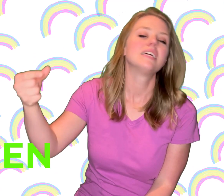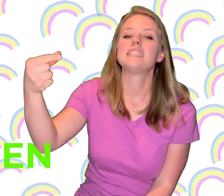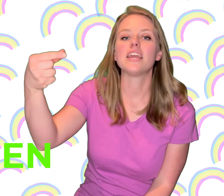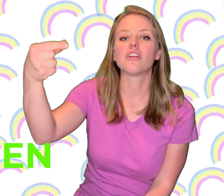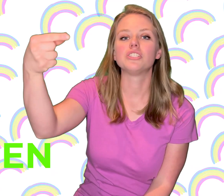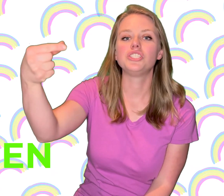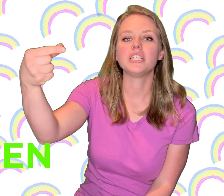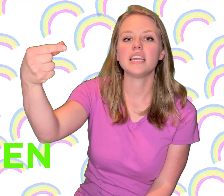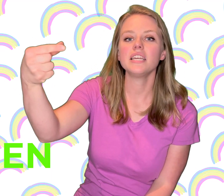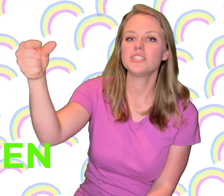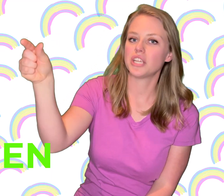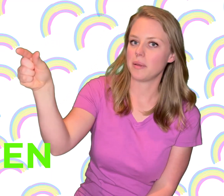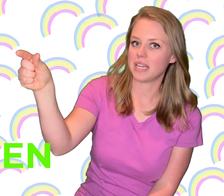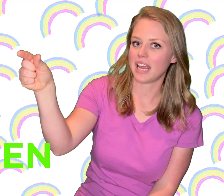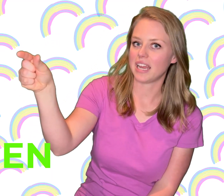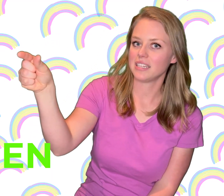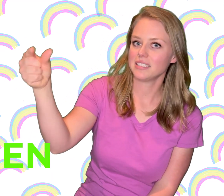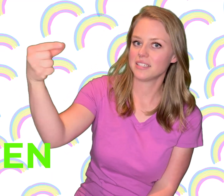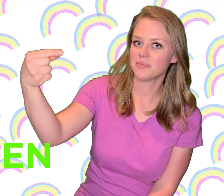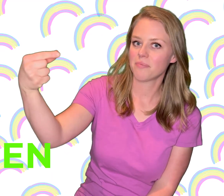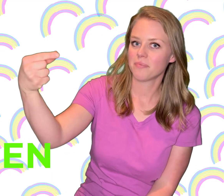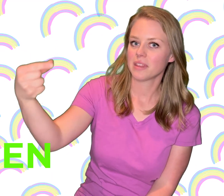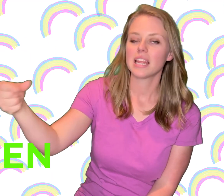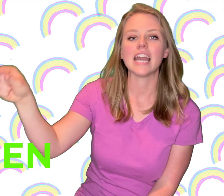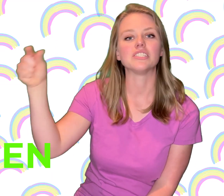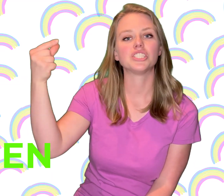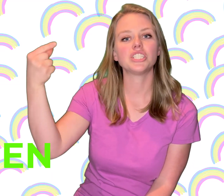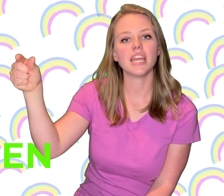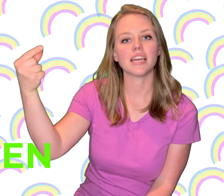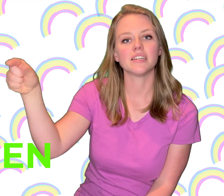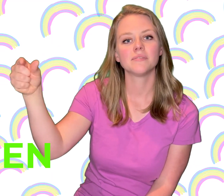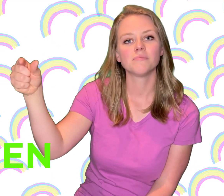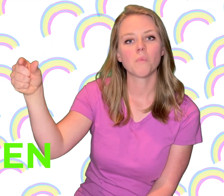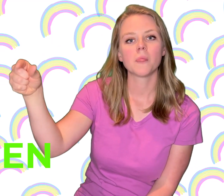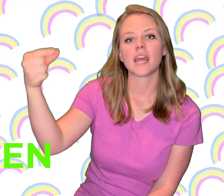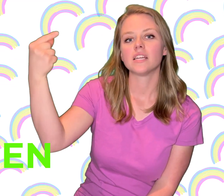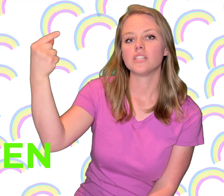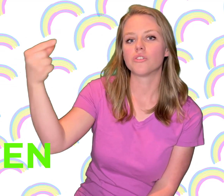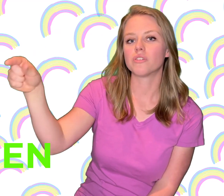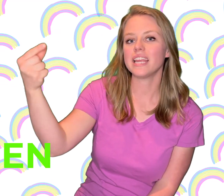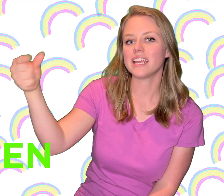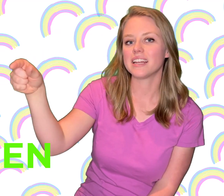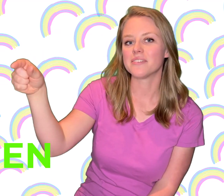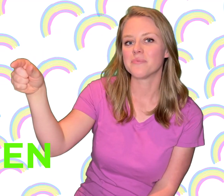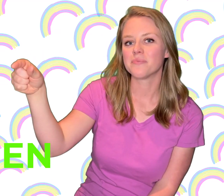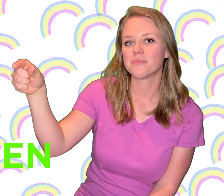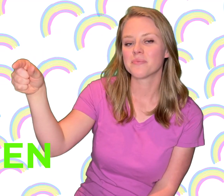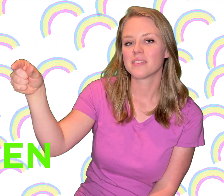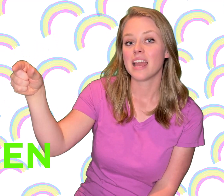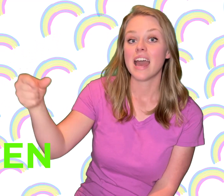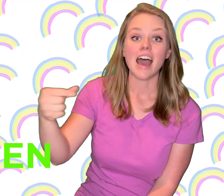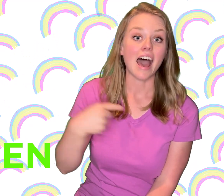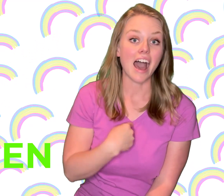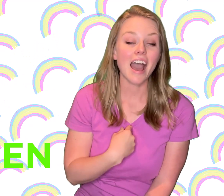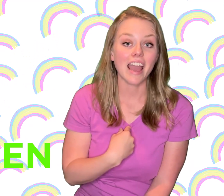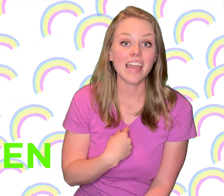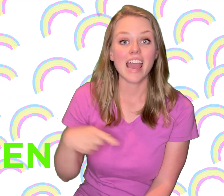Take your G-shaped hand and shake it. Green. I have